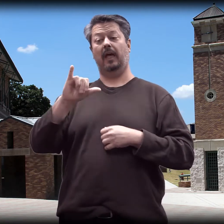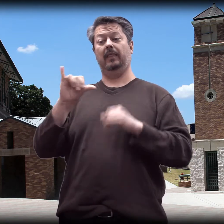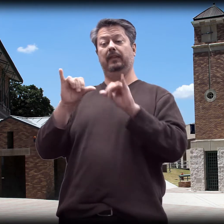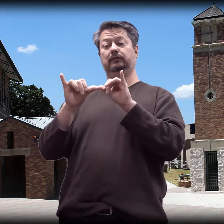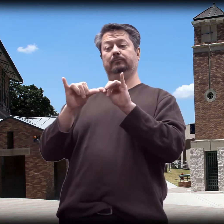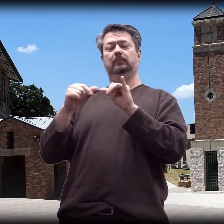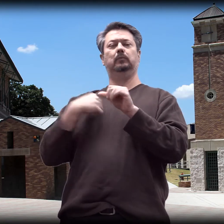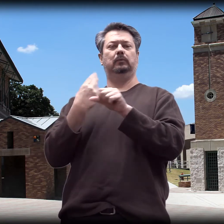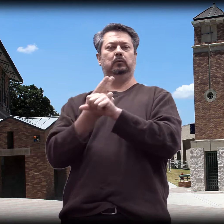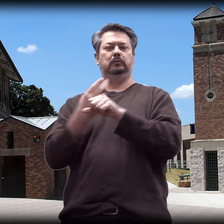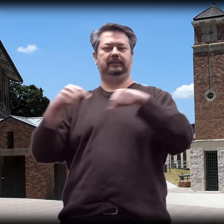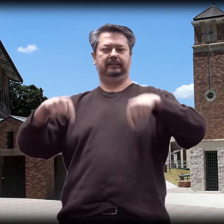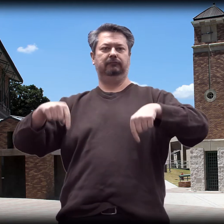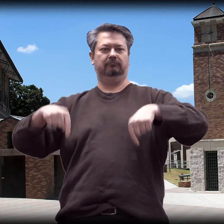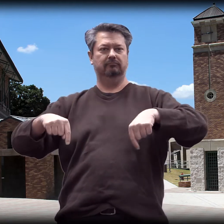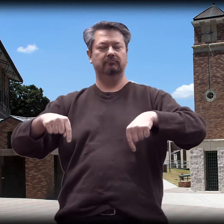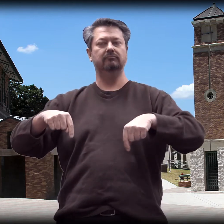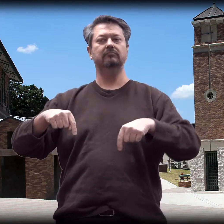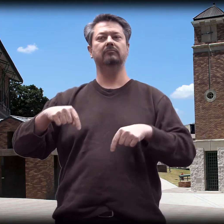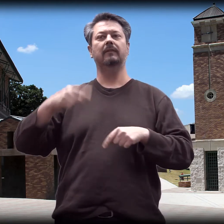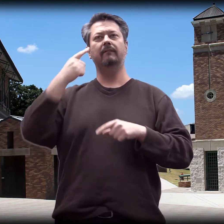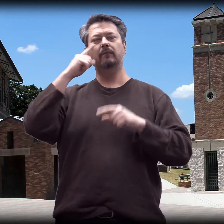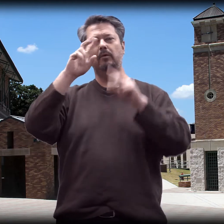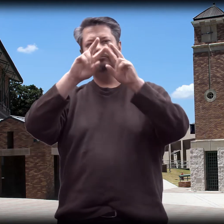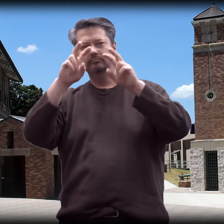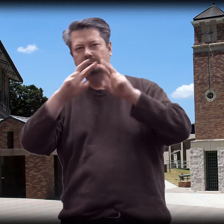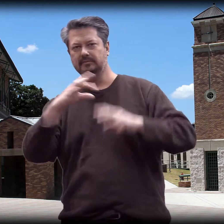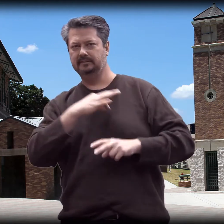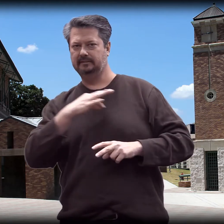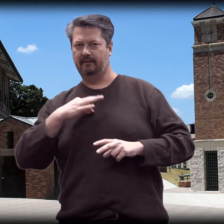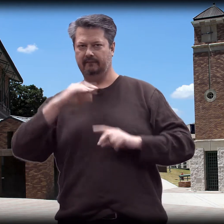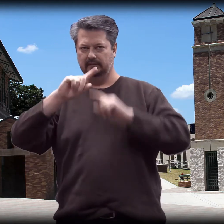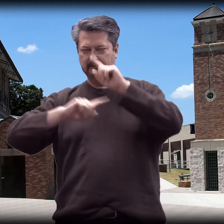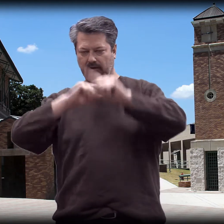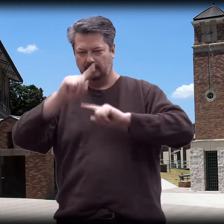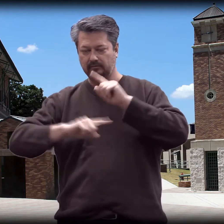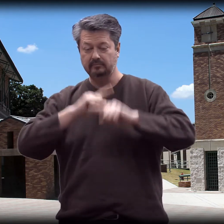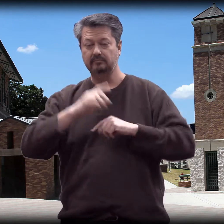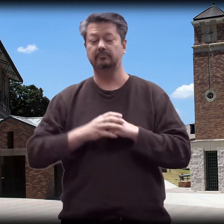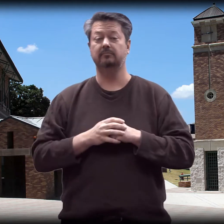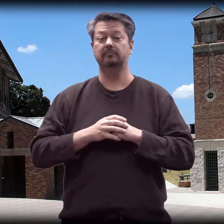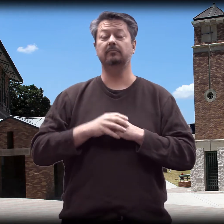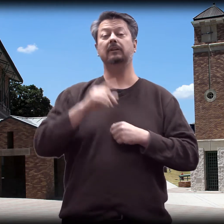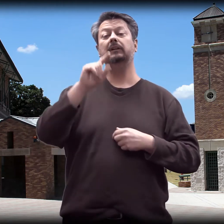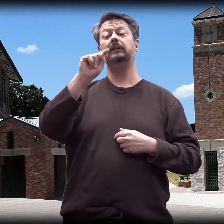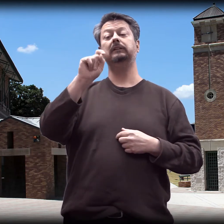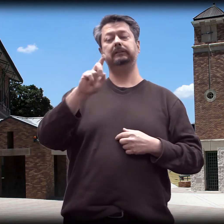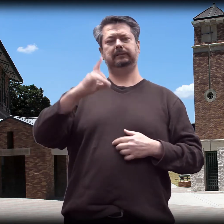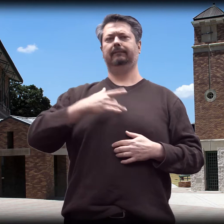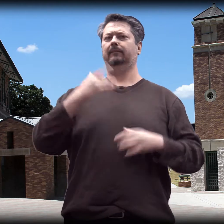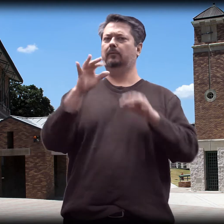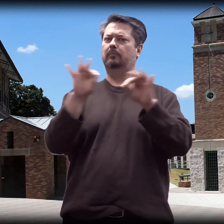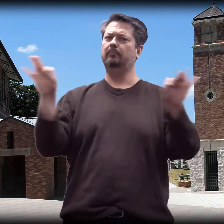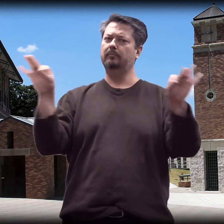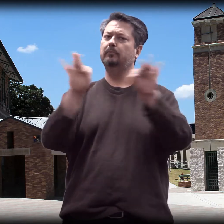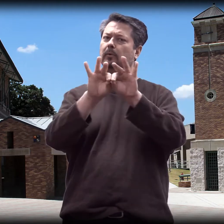That's the instrument that we use here at the school for assessing staff sign language proficiency skills. TSD